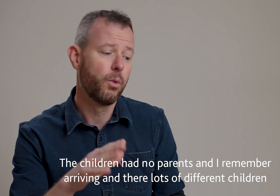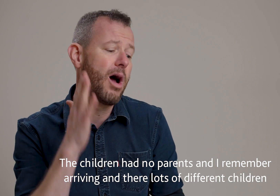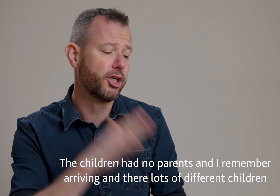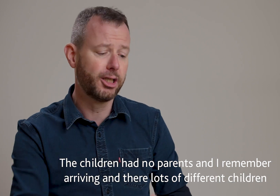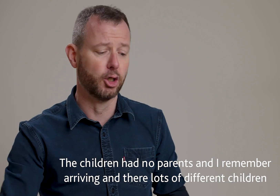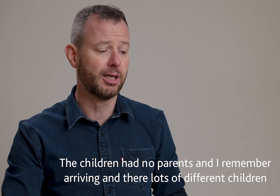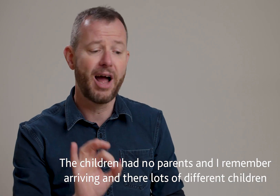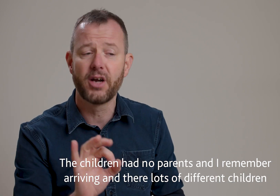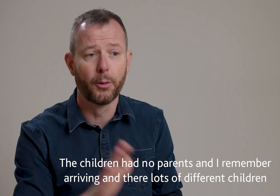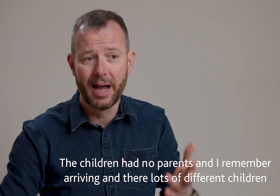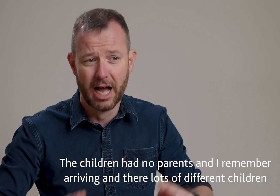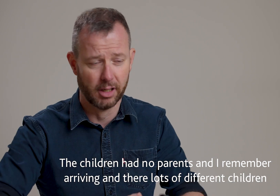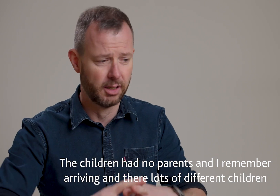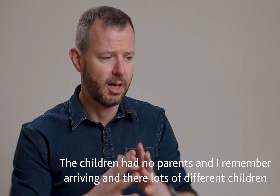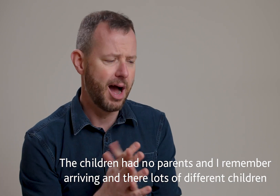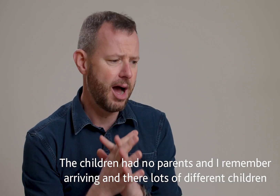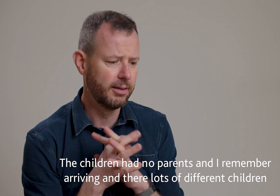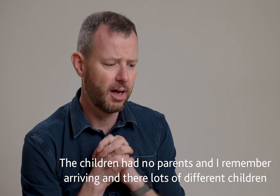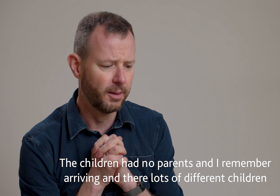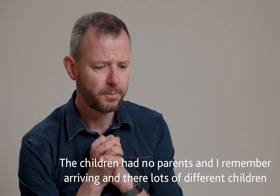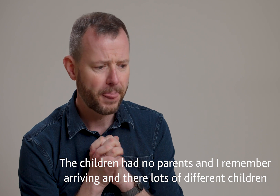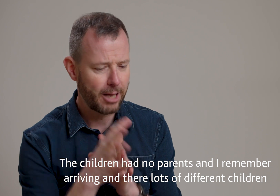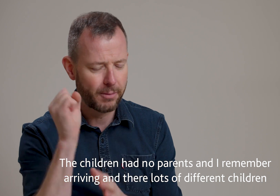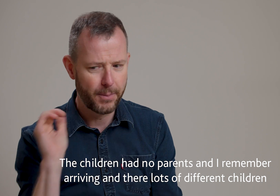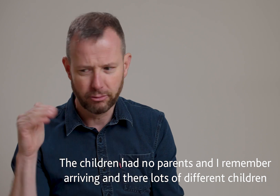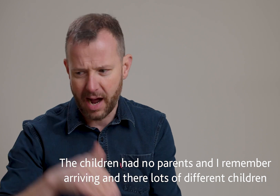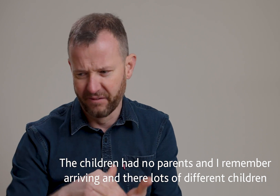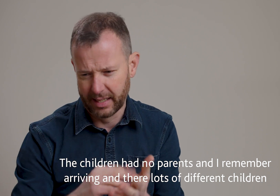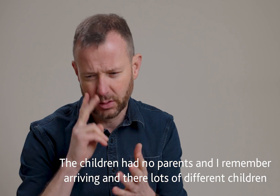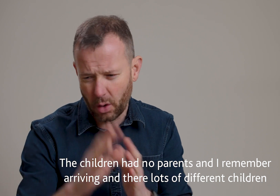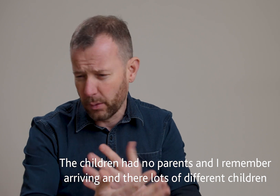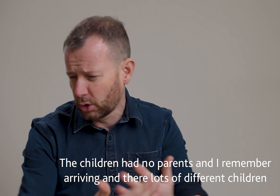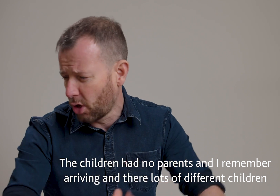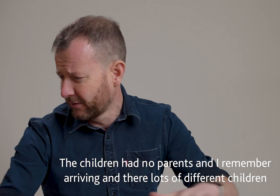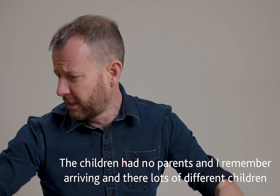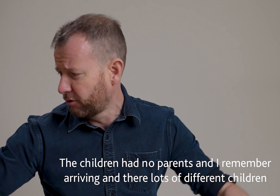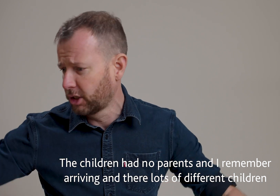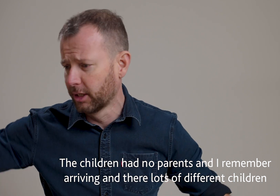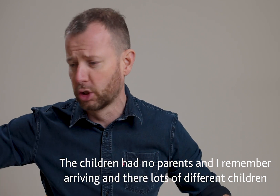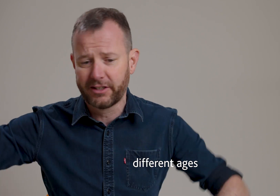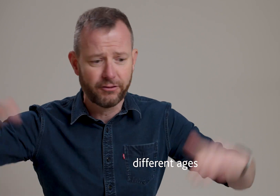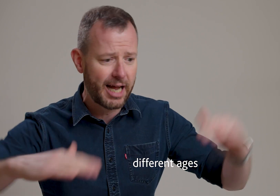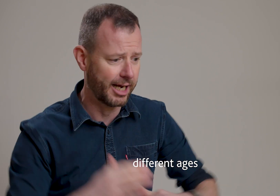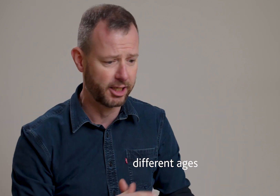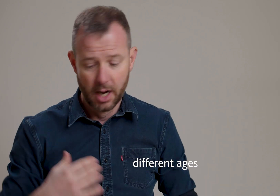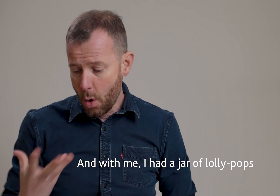But the children had no parents. And I remember arriving, I thought there were lots of different children, different ages. With